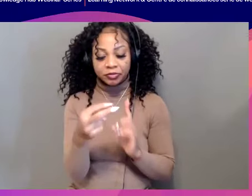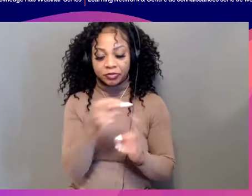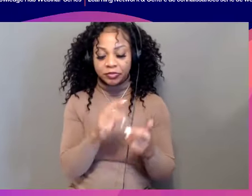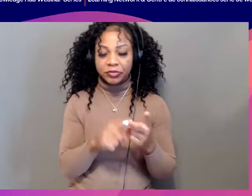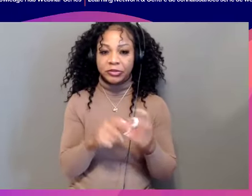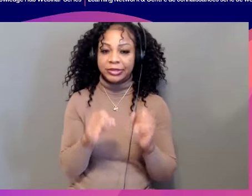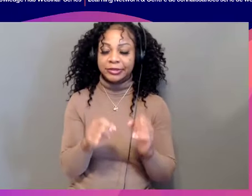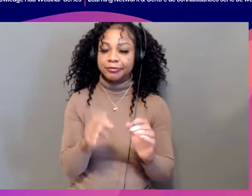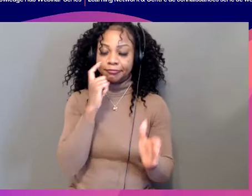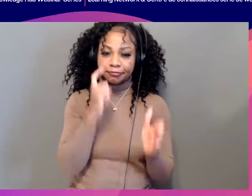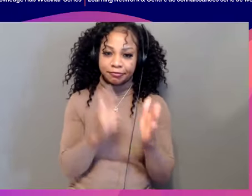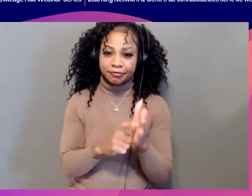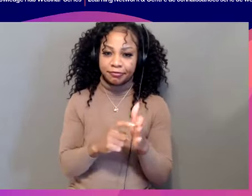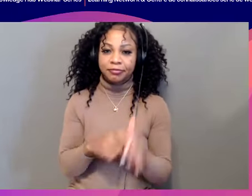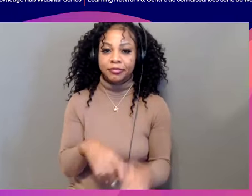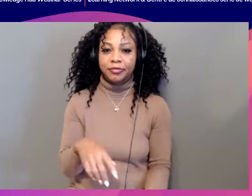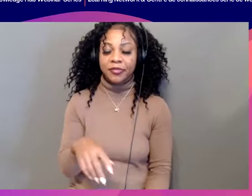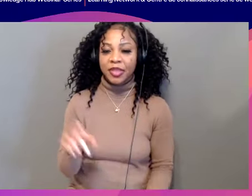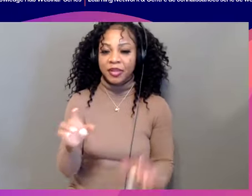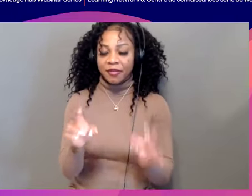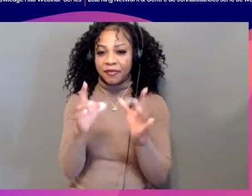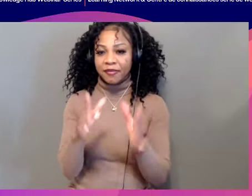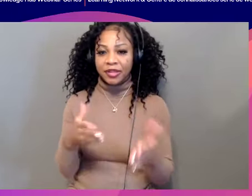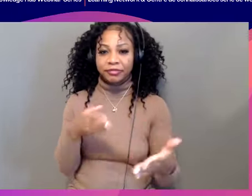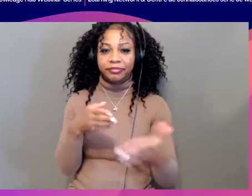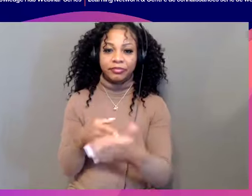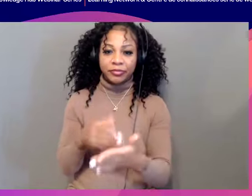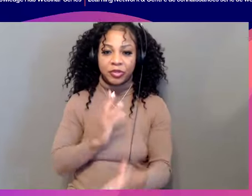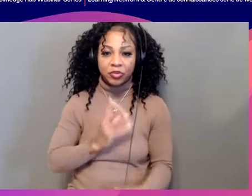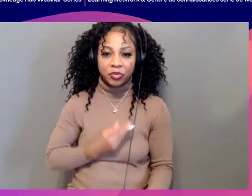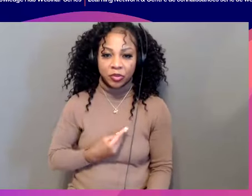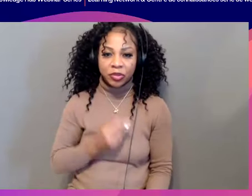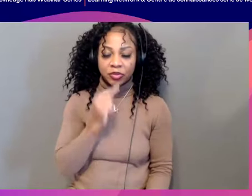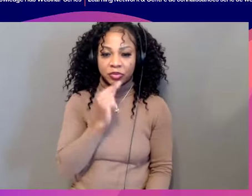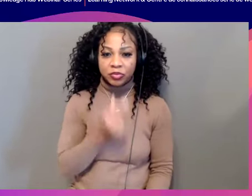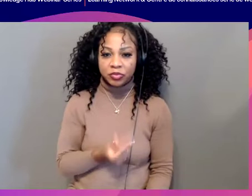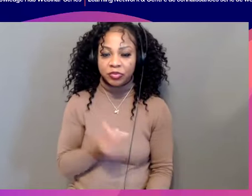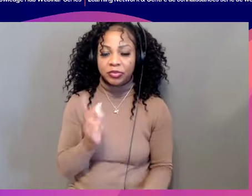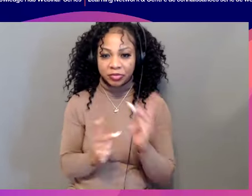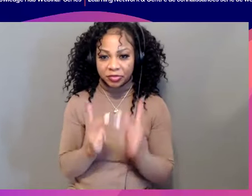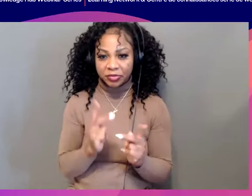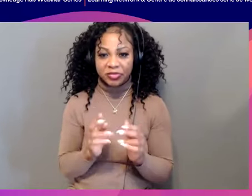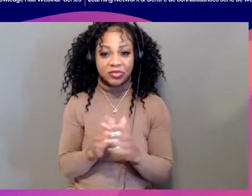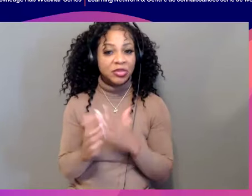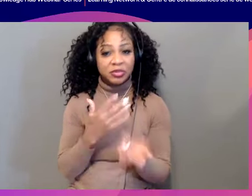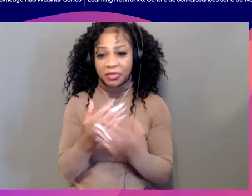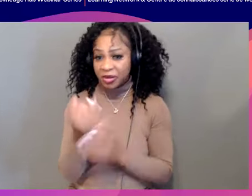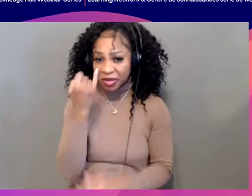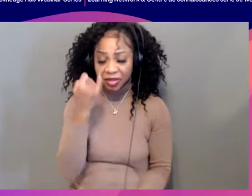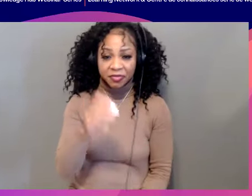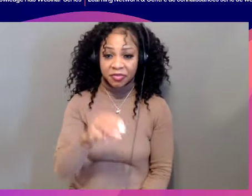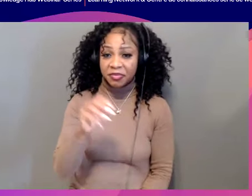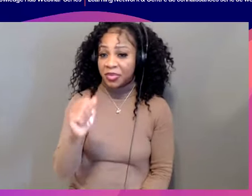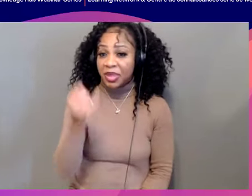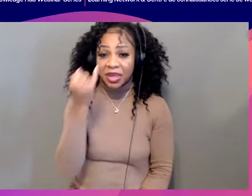recognize violence against queer or trans people as violence, even when they're microaggressions. And if they don't have